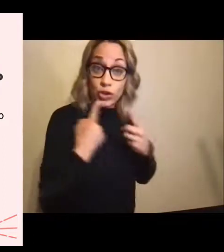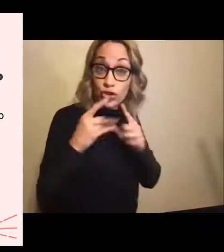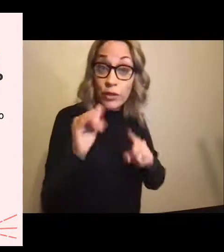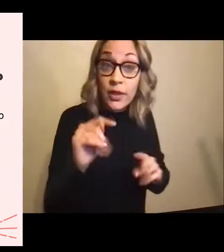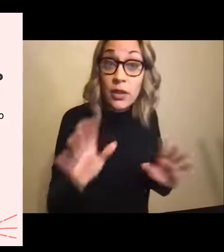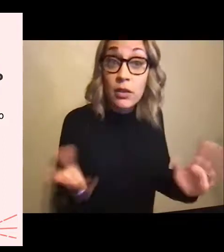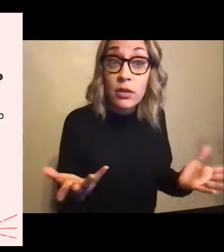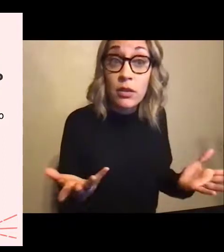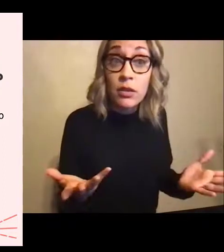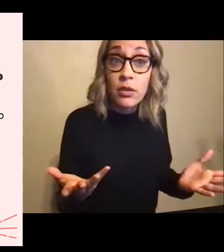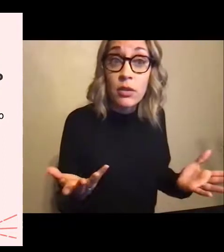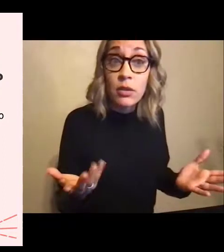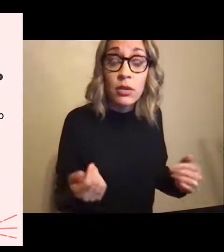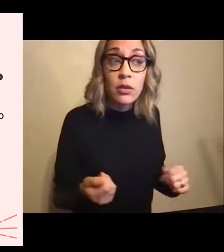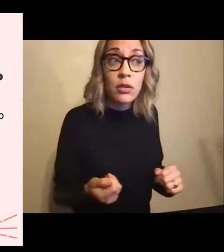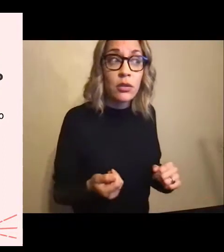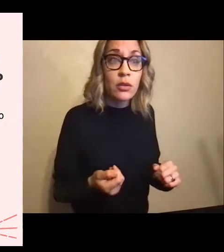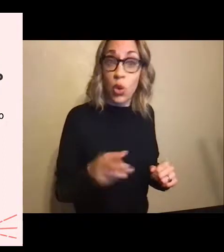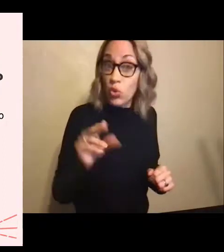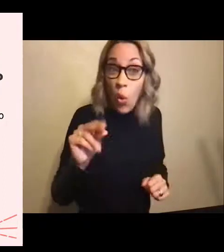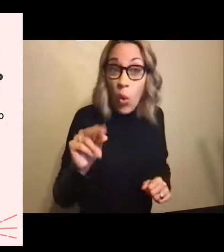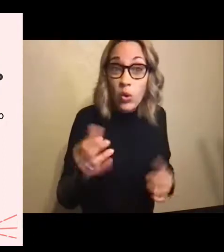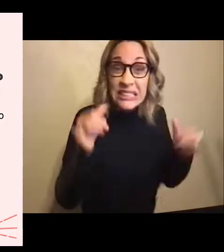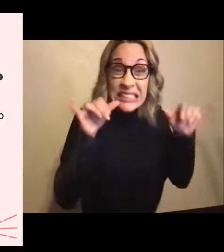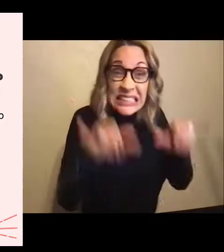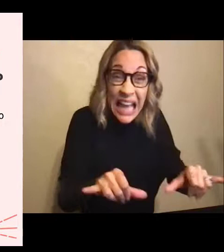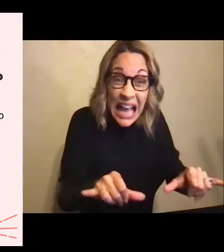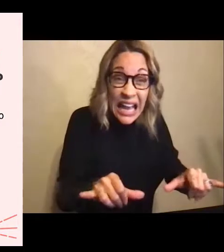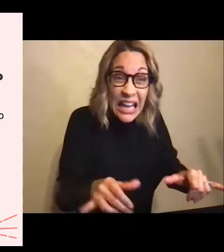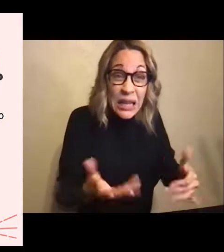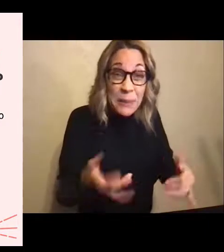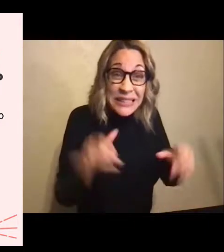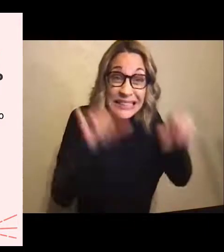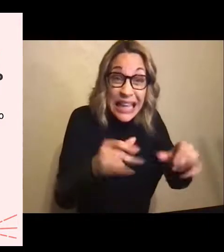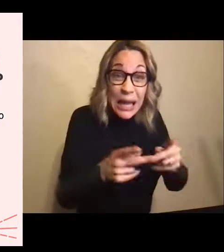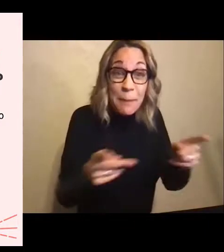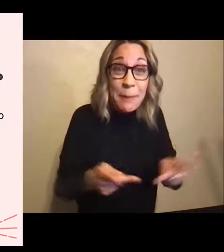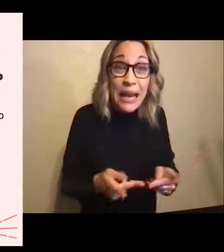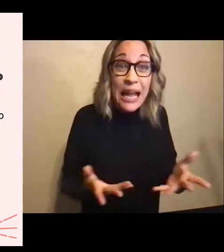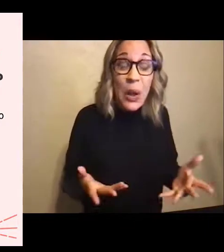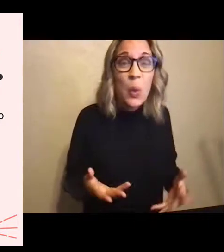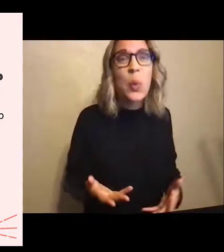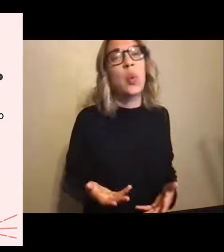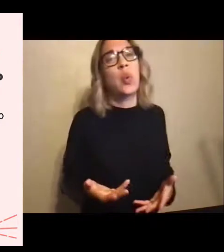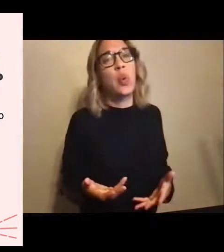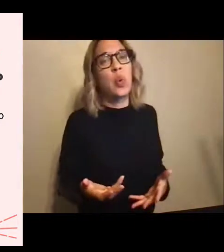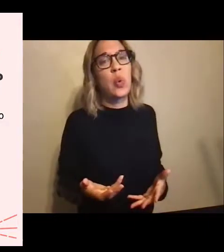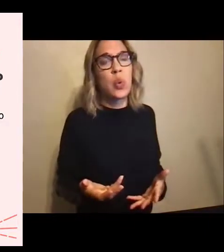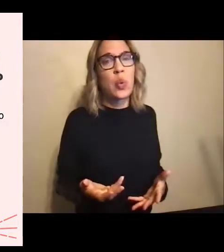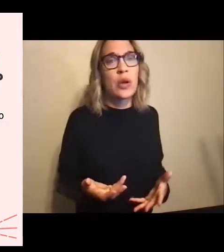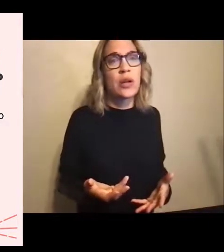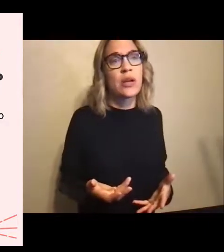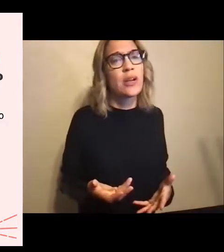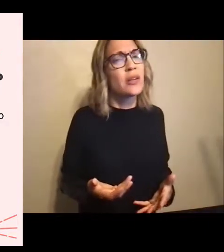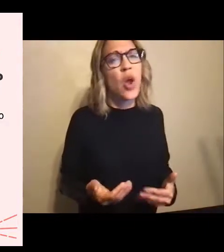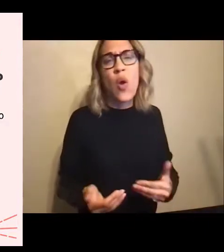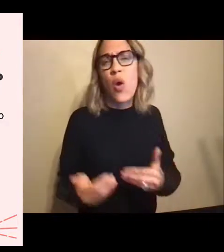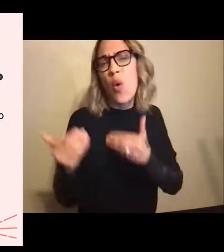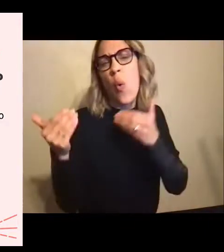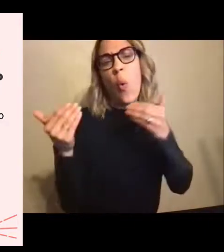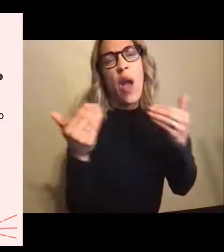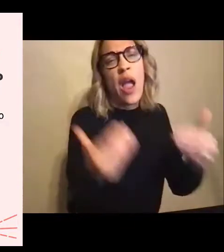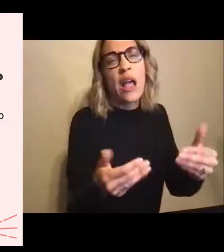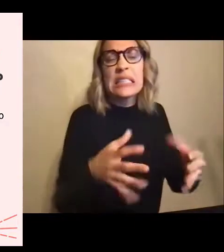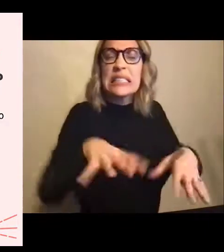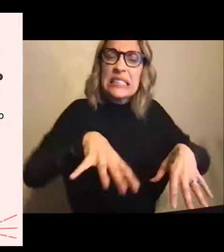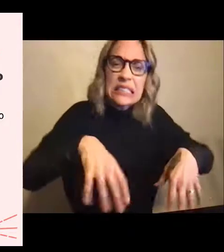year. Take a look back at your goals. Did you achieve what you wanted? If not, if you've been stagnant or you're in the same place, what can you